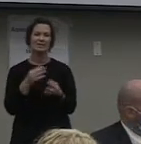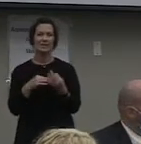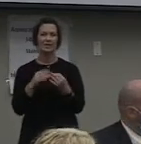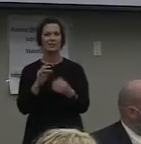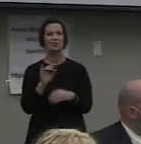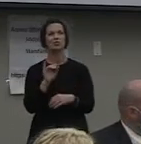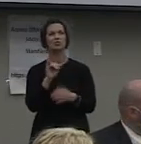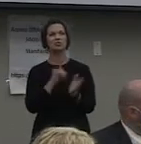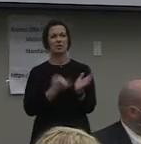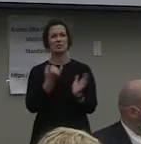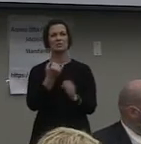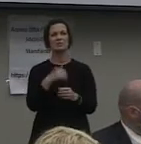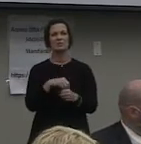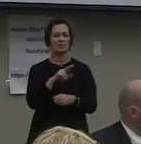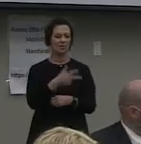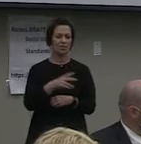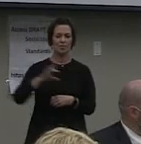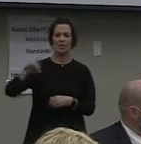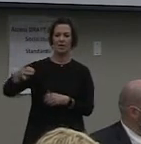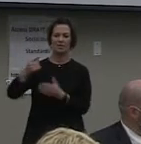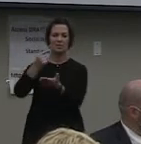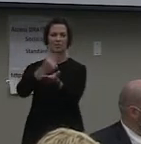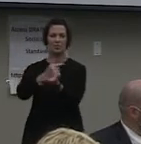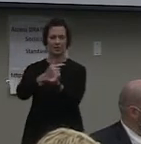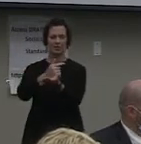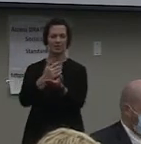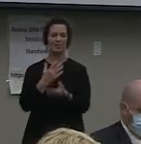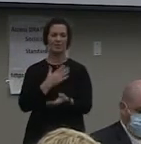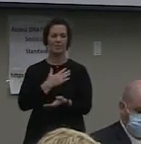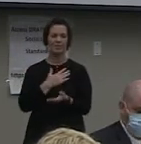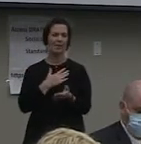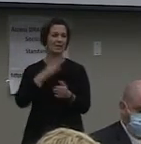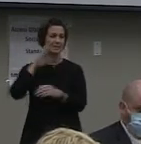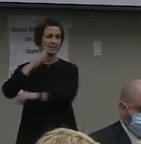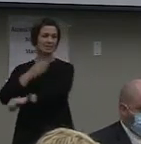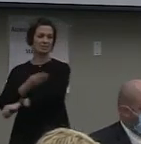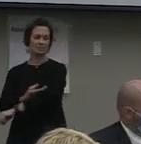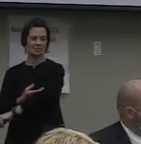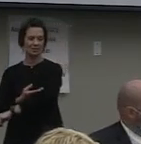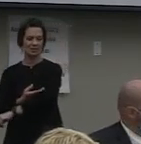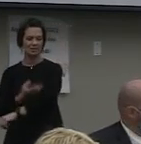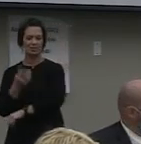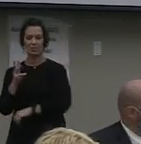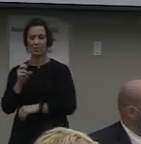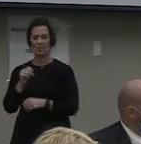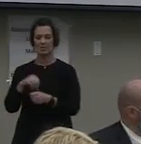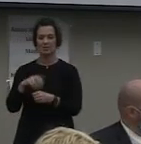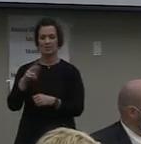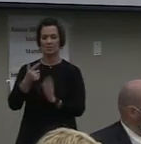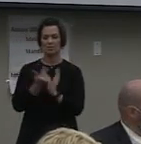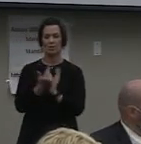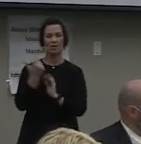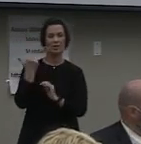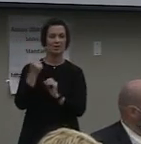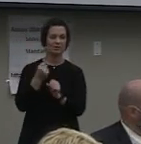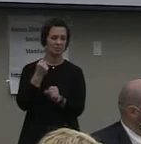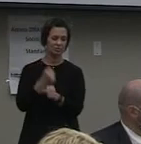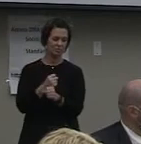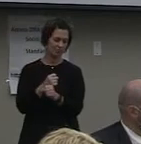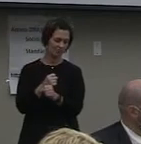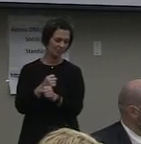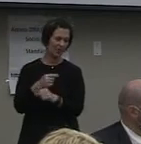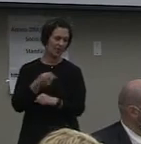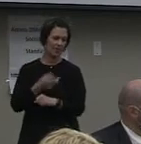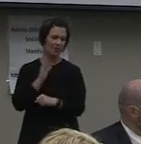standards. So for example, my son takes Louisville in third grade last year, and the next time he'll be